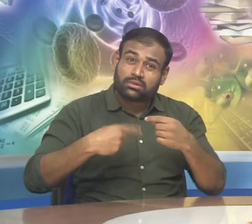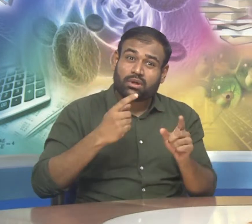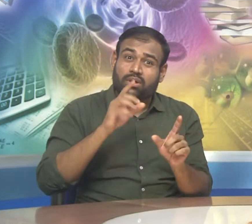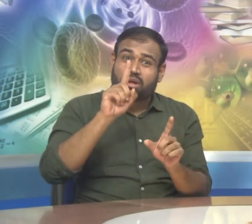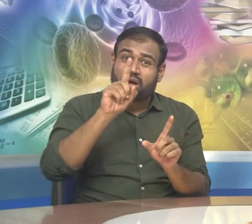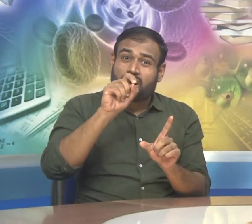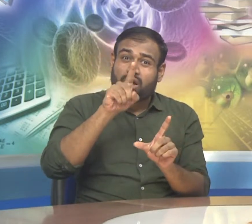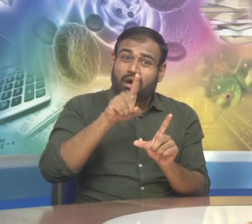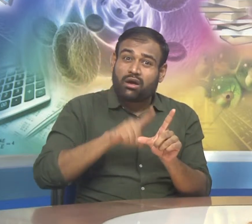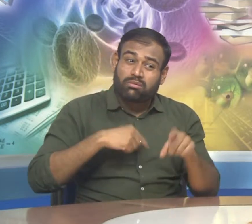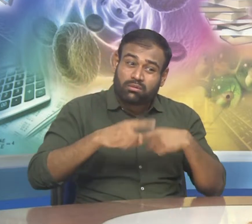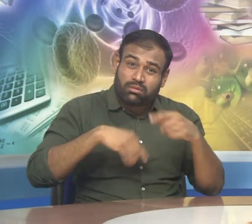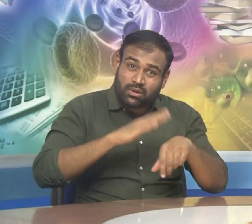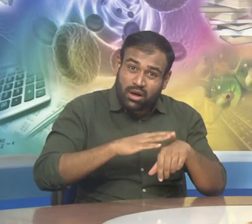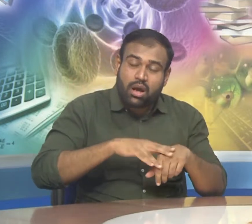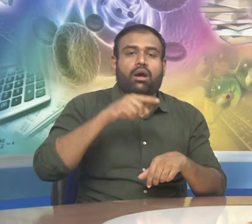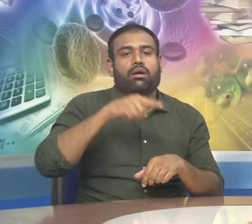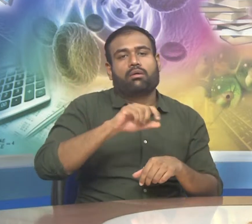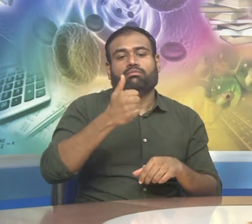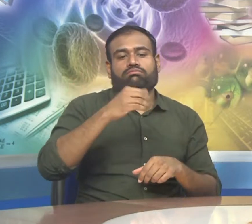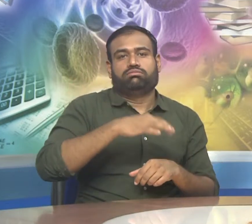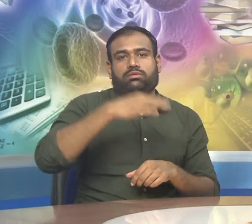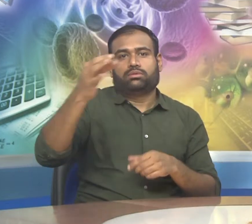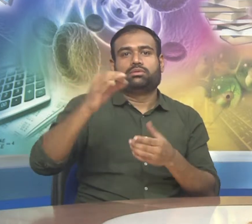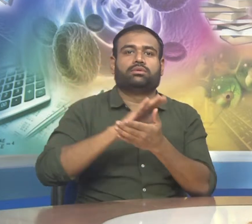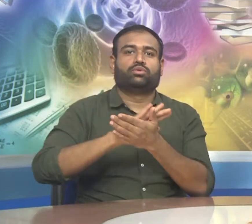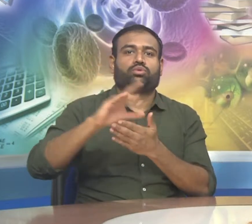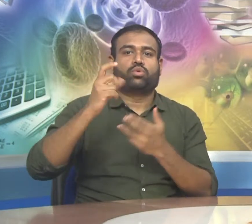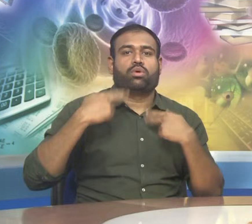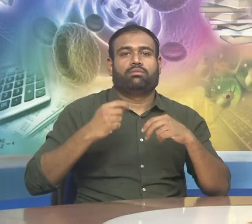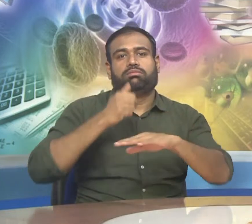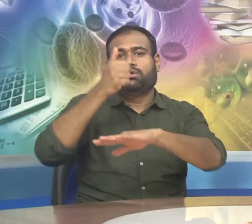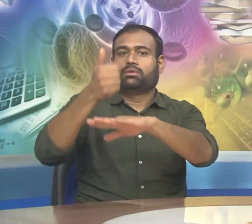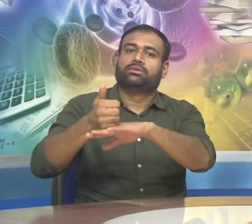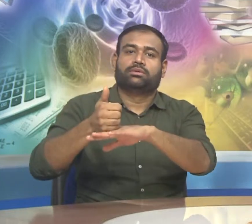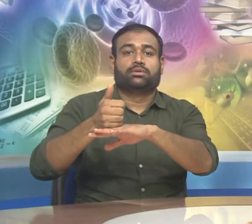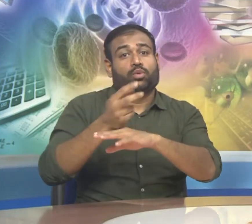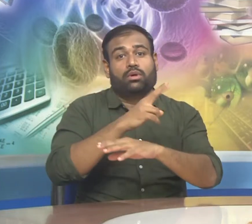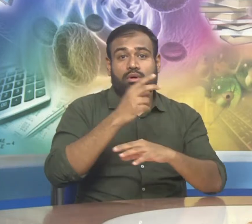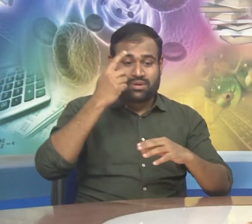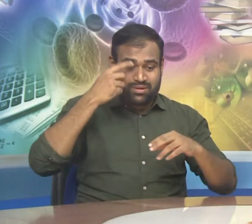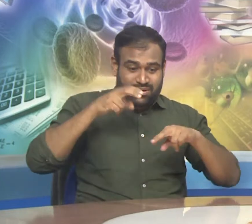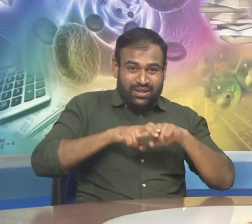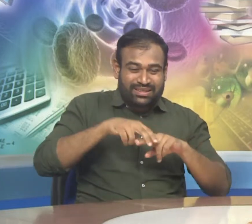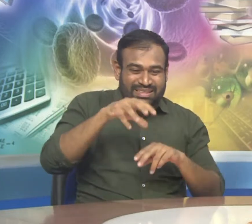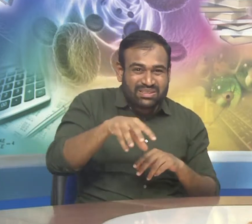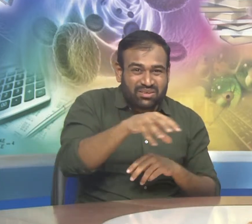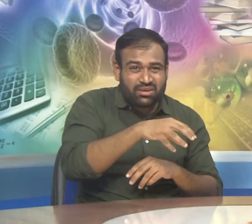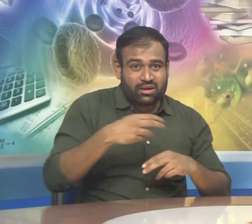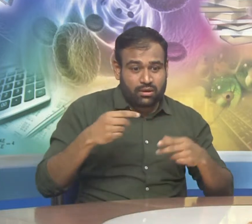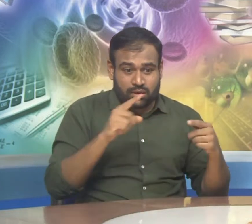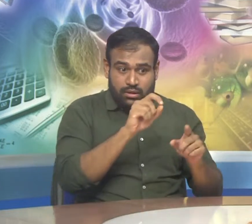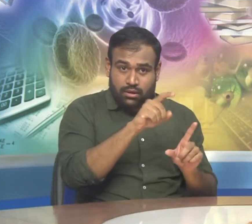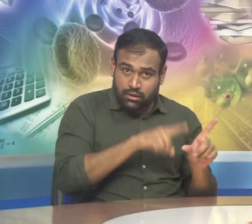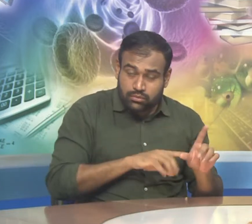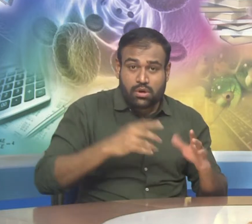He or she should have been an advocate in one or more high courts for at least 10